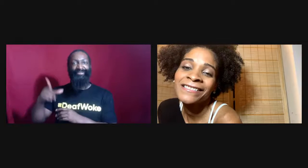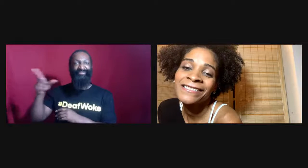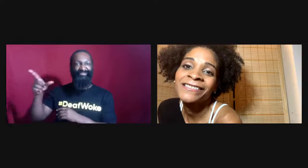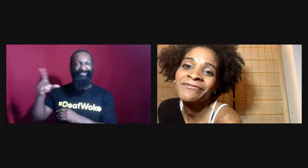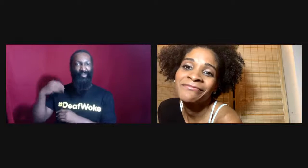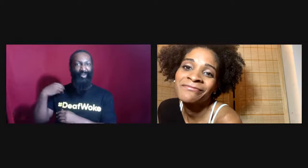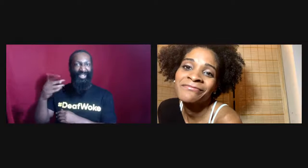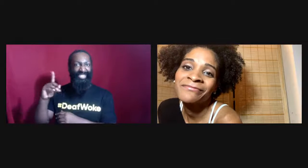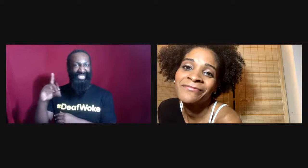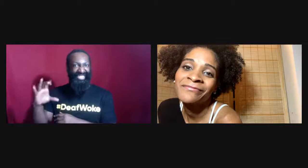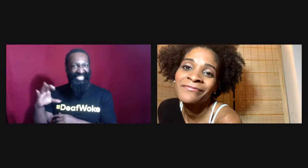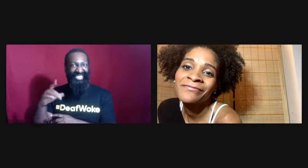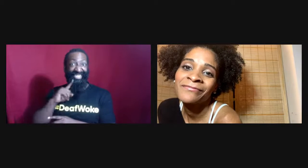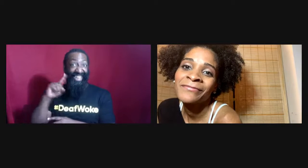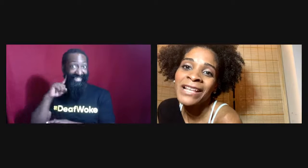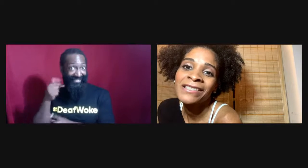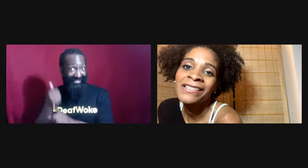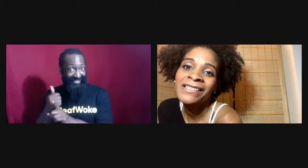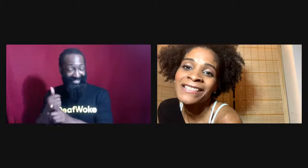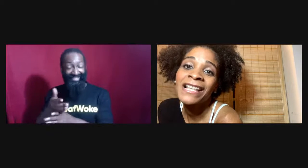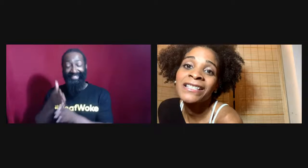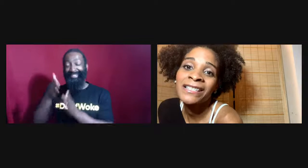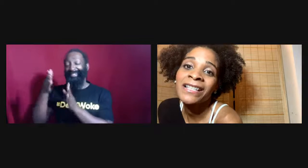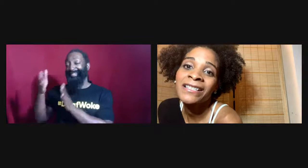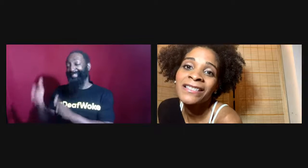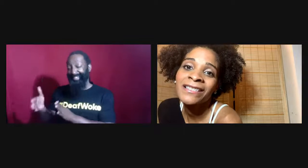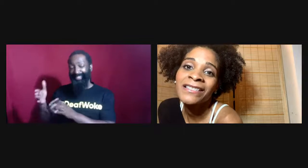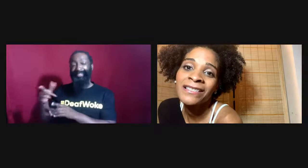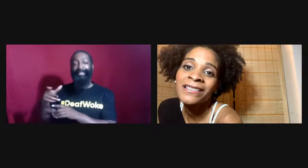Yeah, some people don't know that Fred, he's an actor,